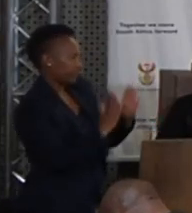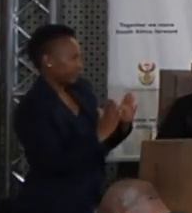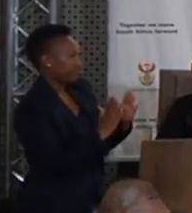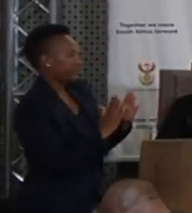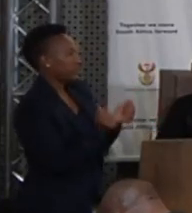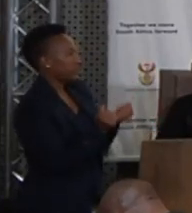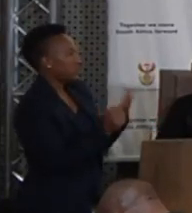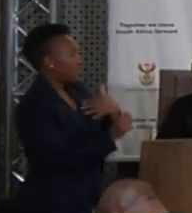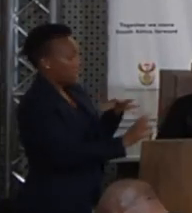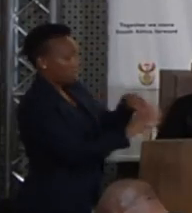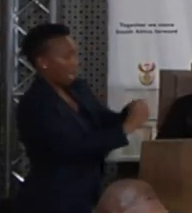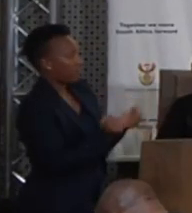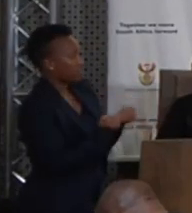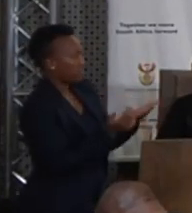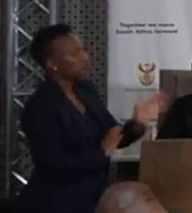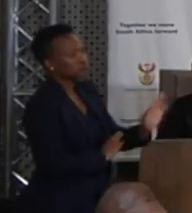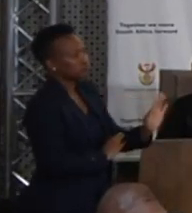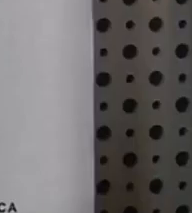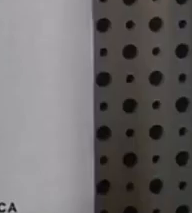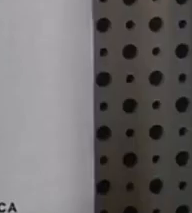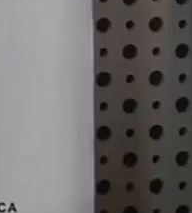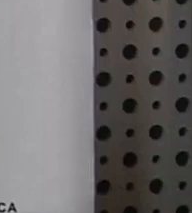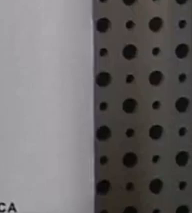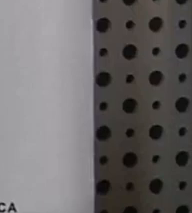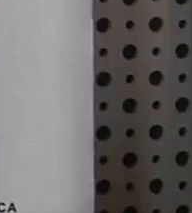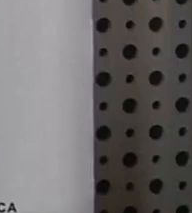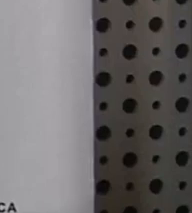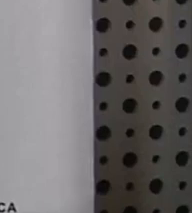normally become part of the service. So they are not